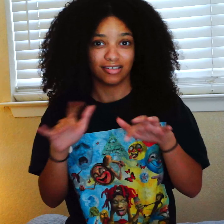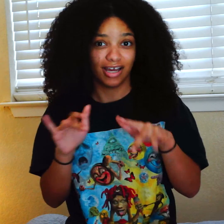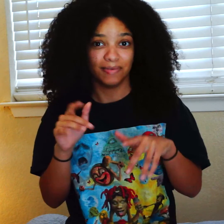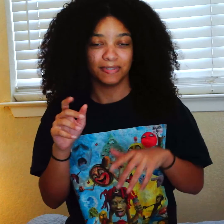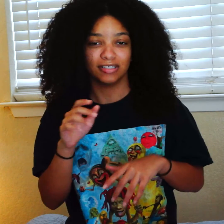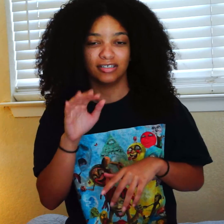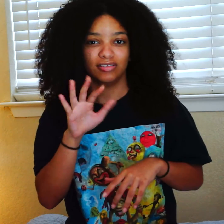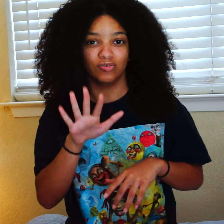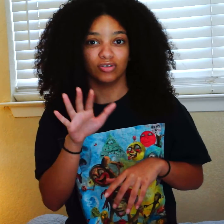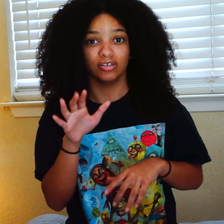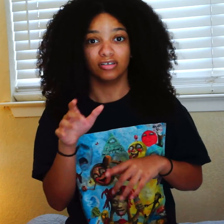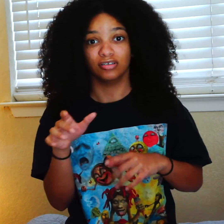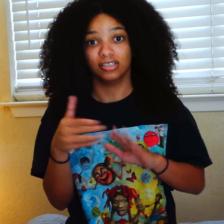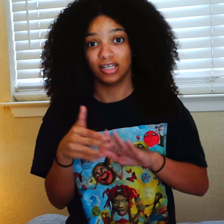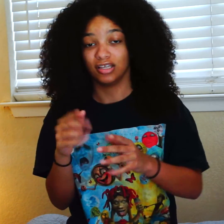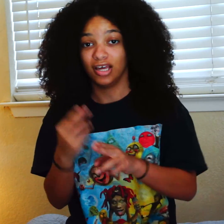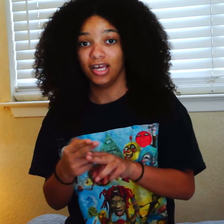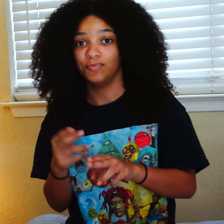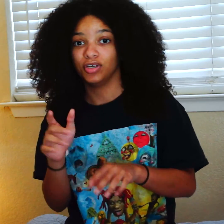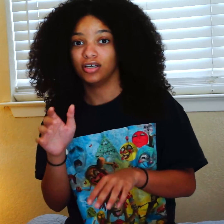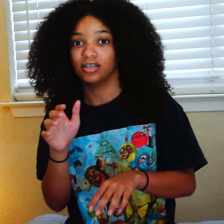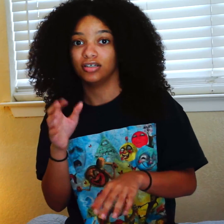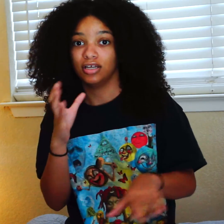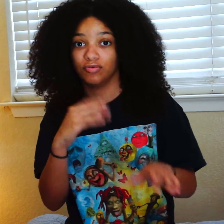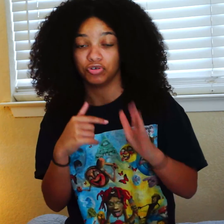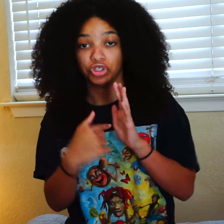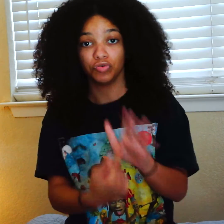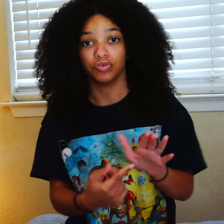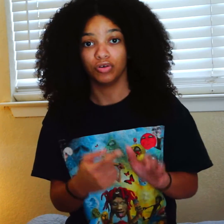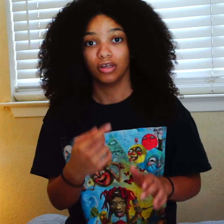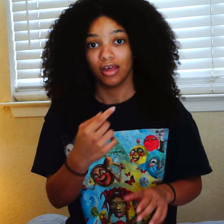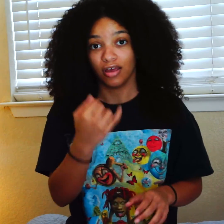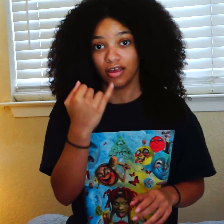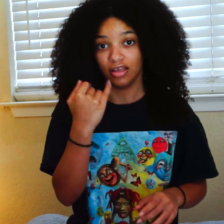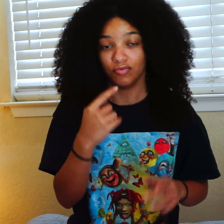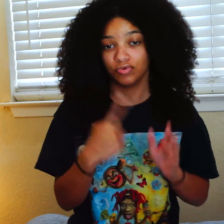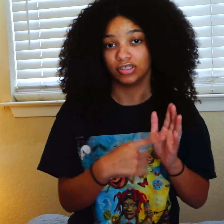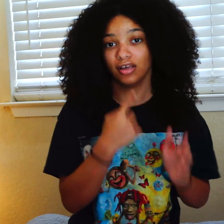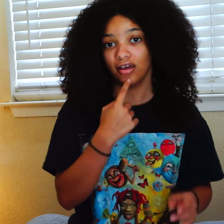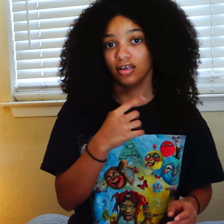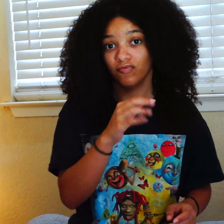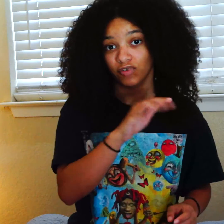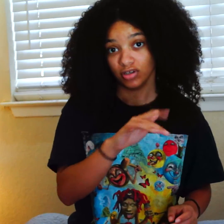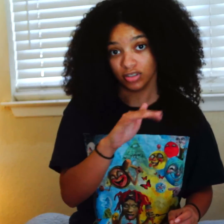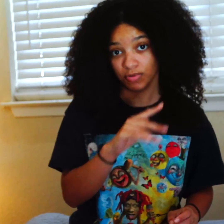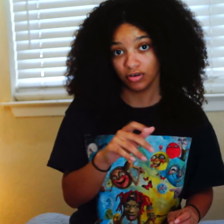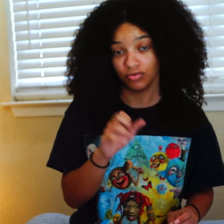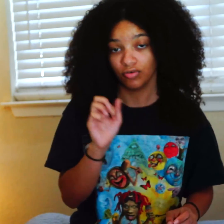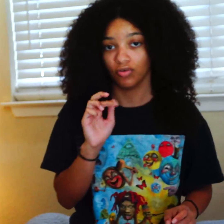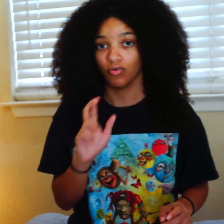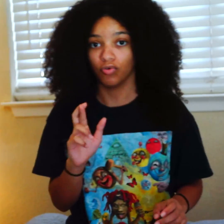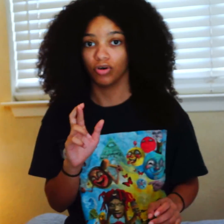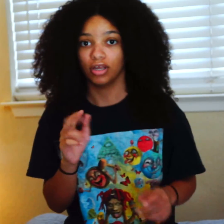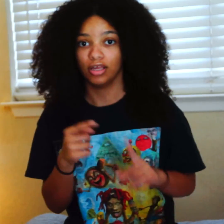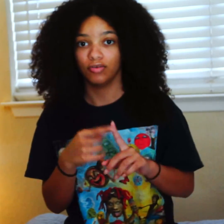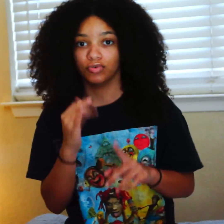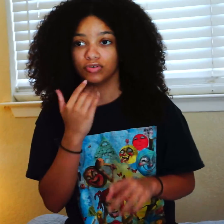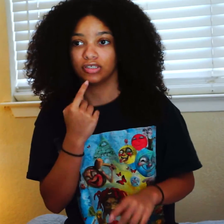type in your city name and it will show you. It will say fingerspell or it will